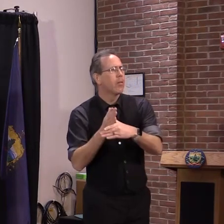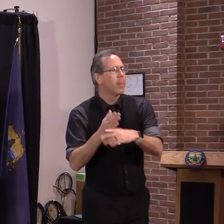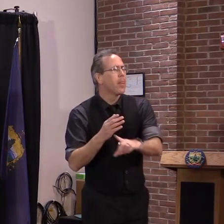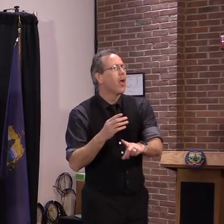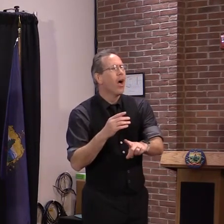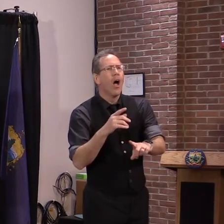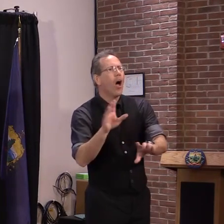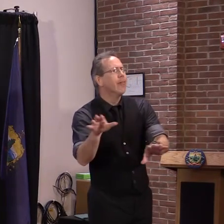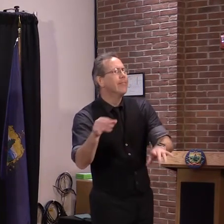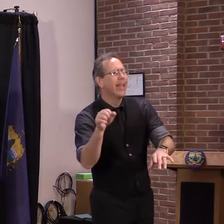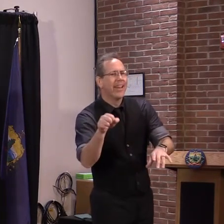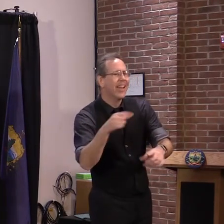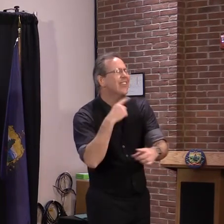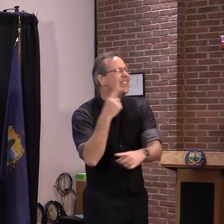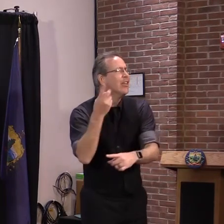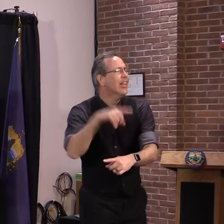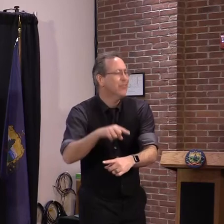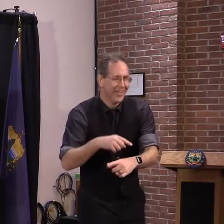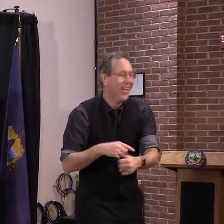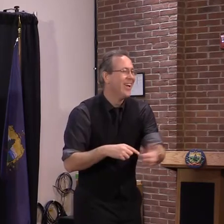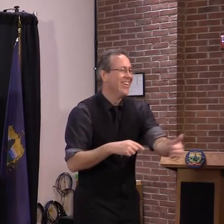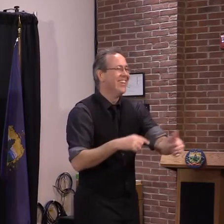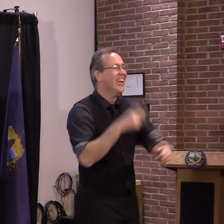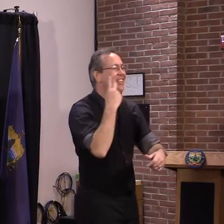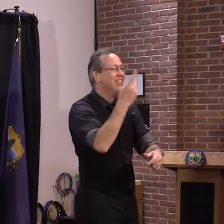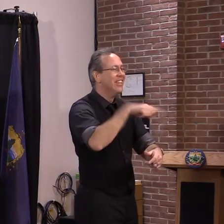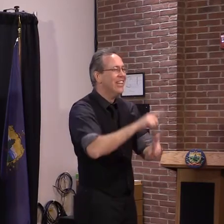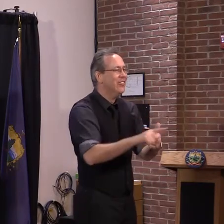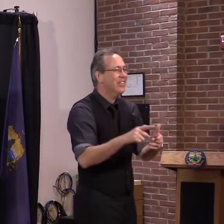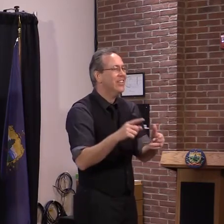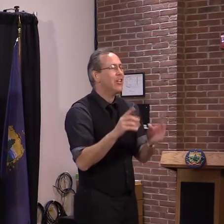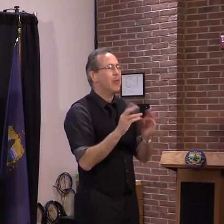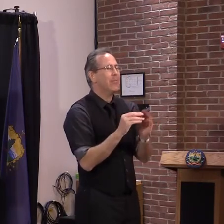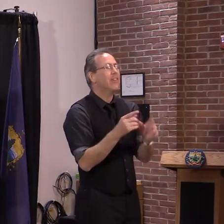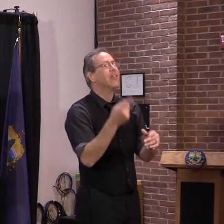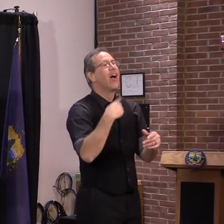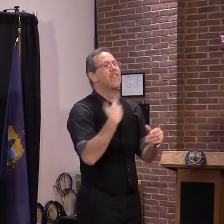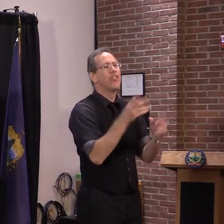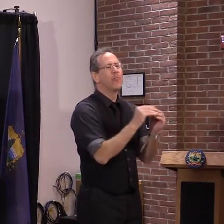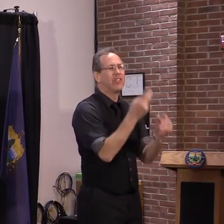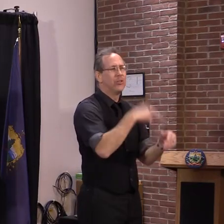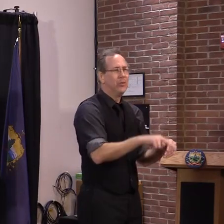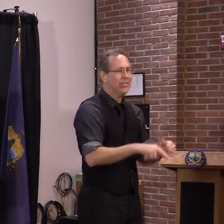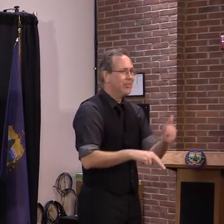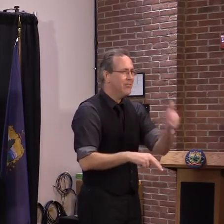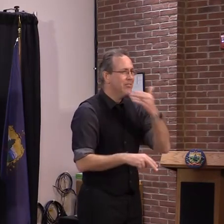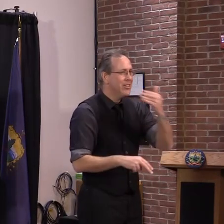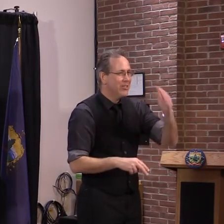Town meeting is not next week. It's the following week. So thank you all very much.